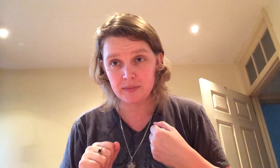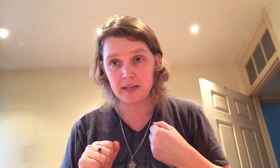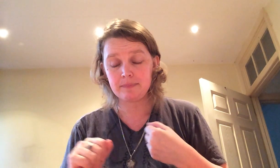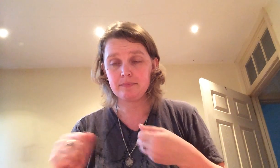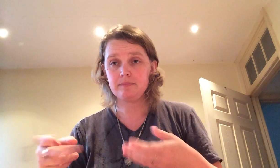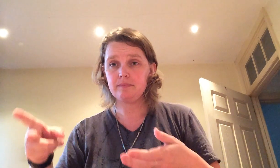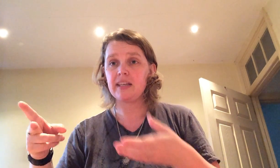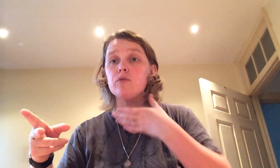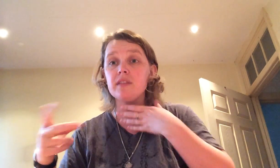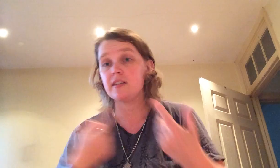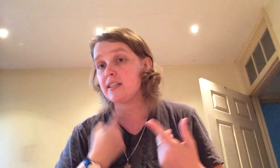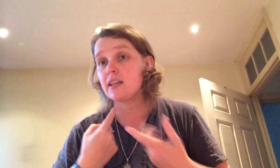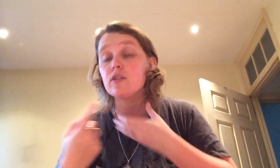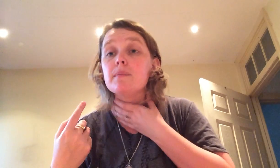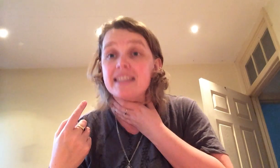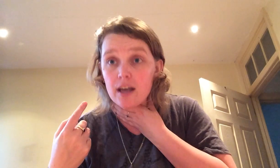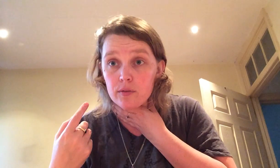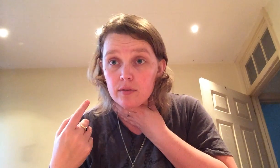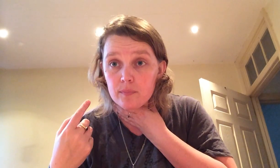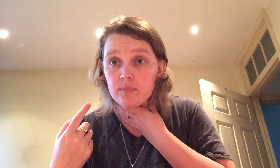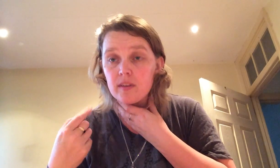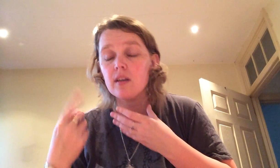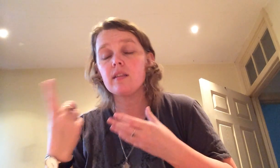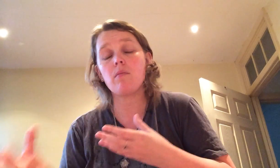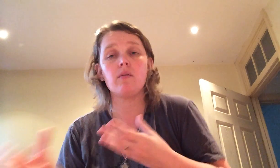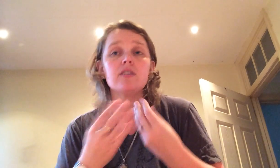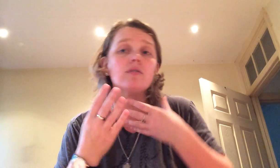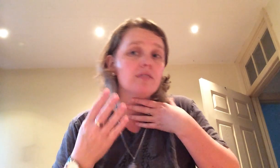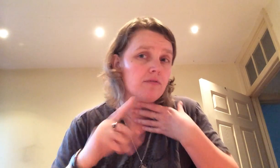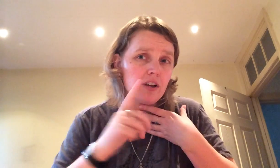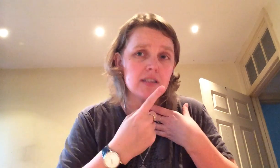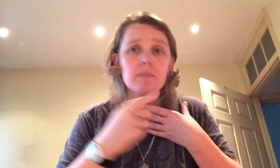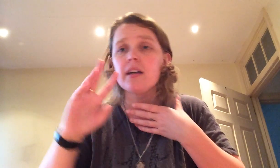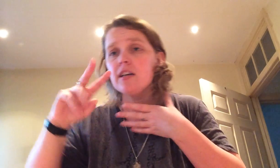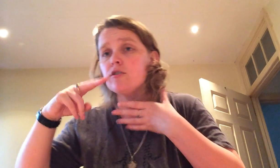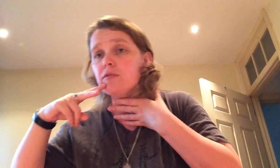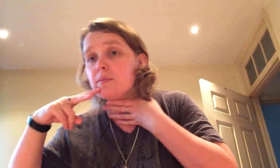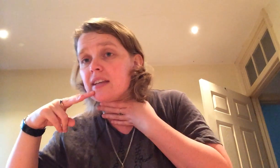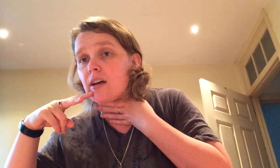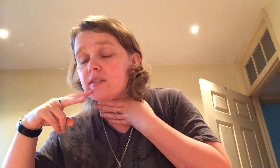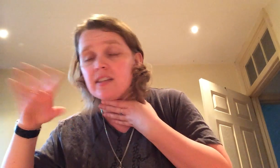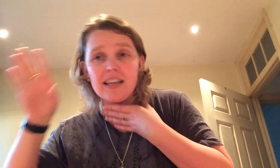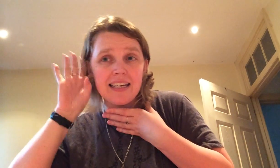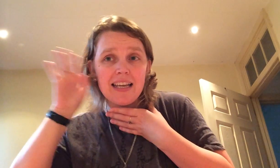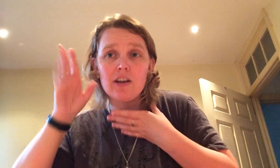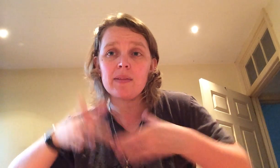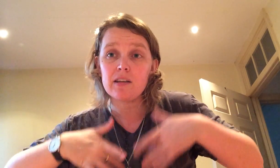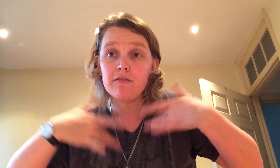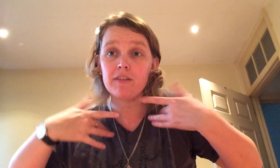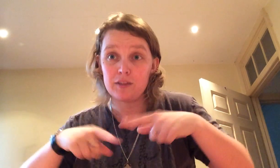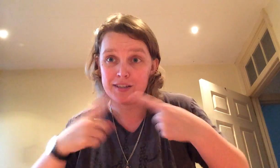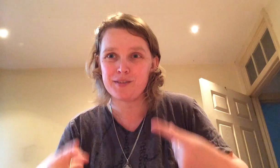Okay, they do it just themselves. They might want to do it for you first, but do it for themselves so they can hear and they can feel the